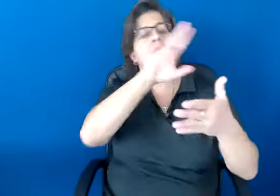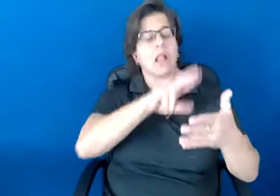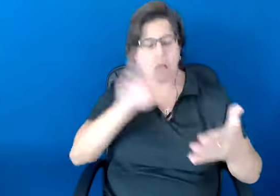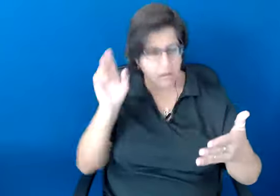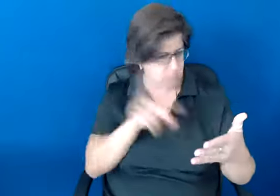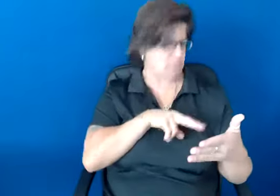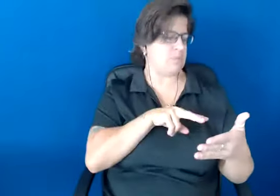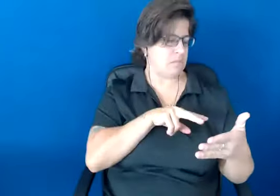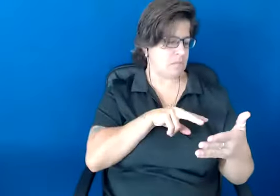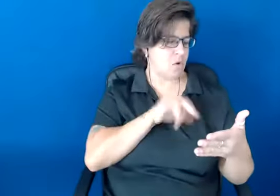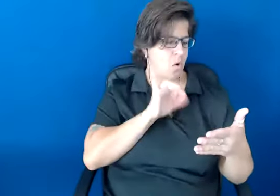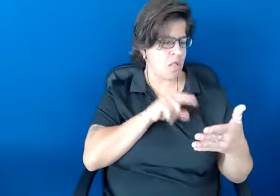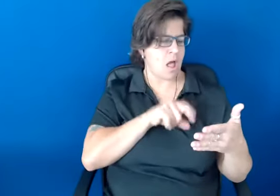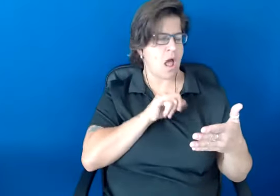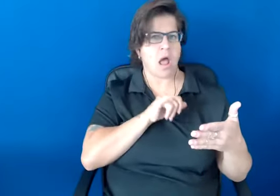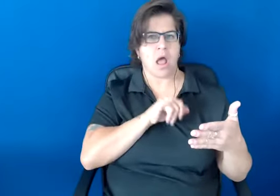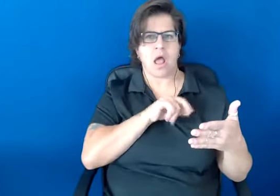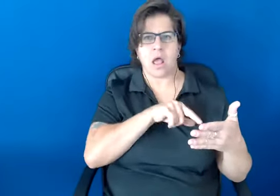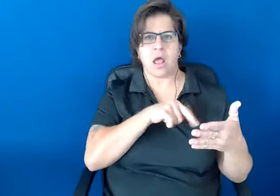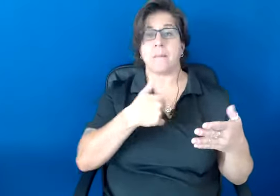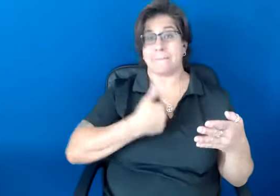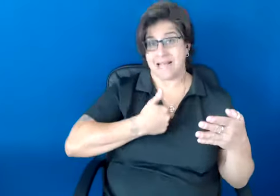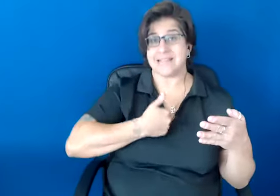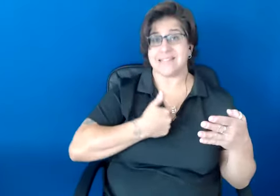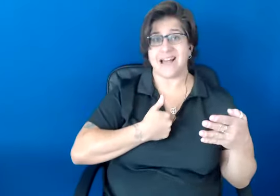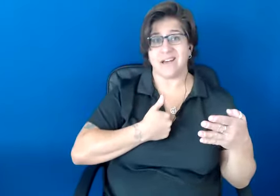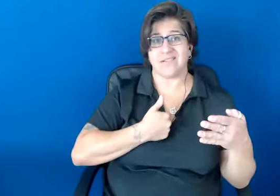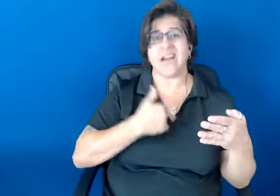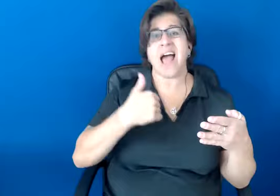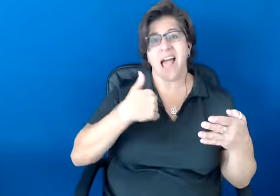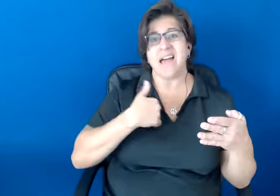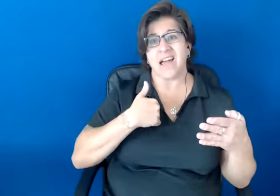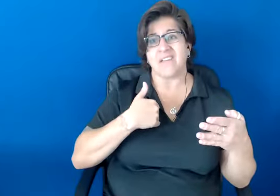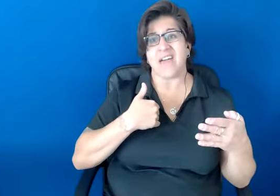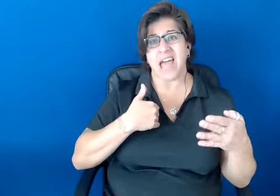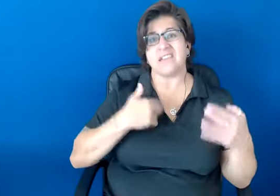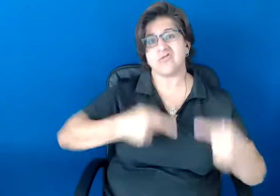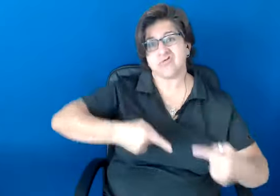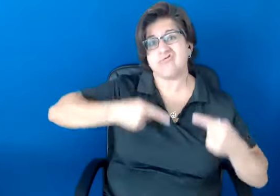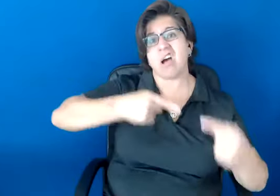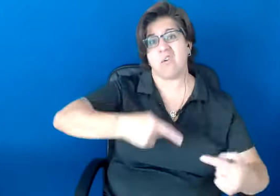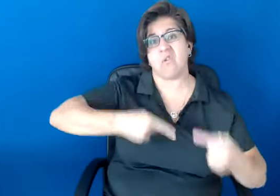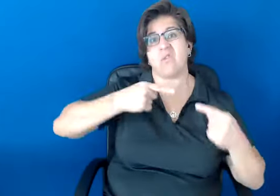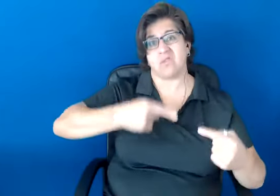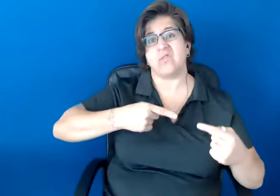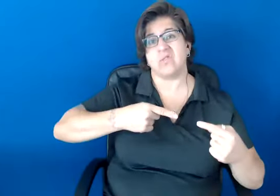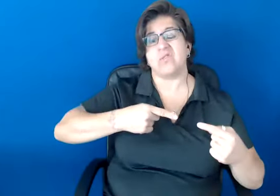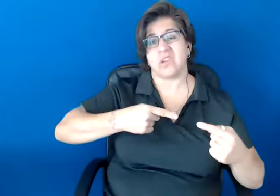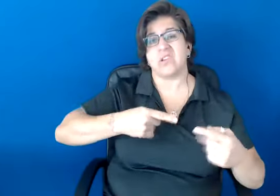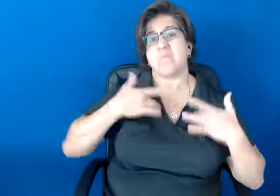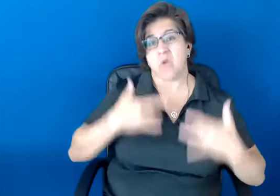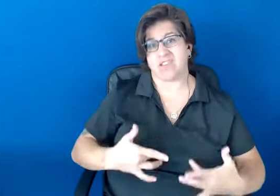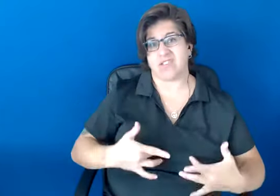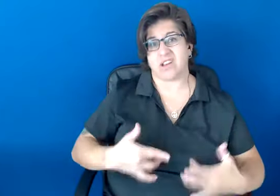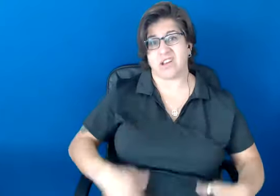And I am a person who has had troublesome depressions. I have read